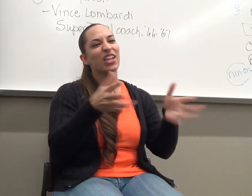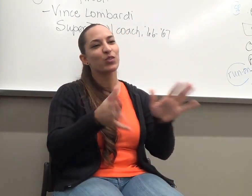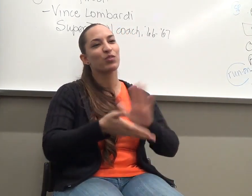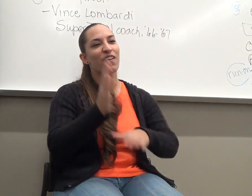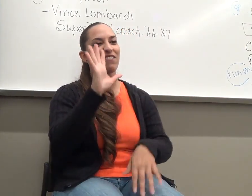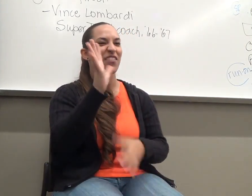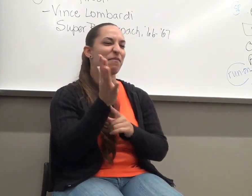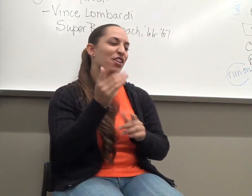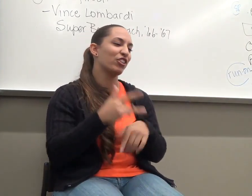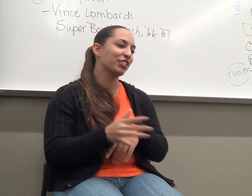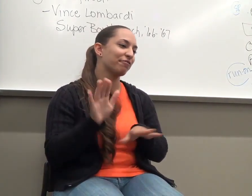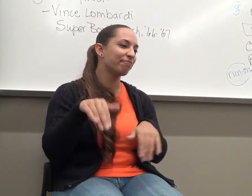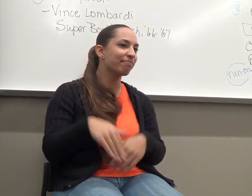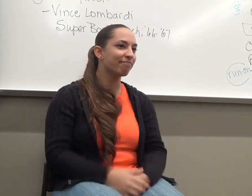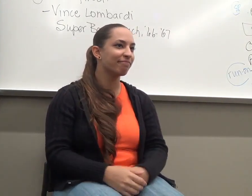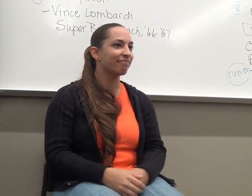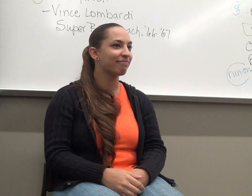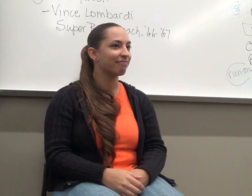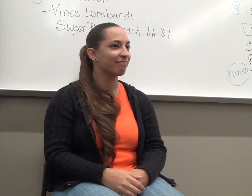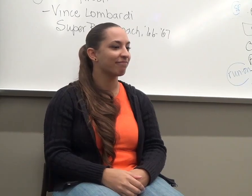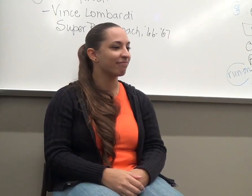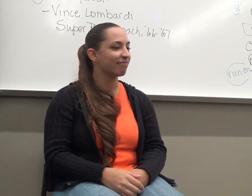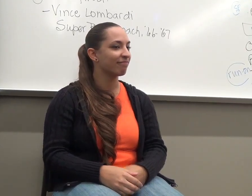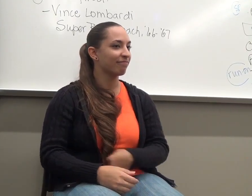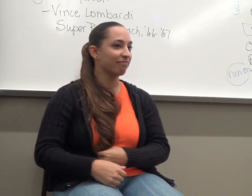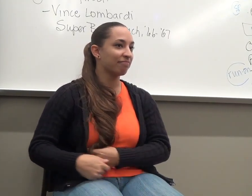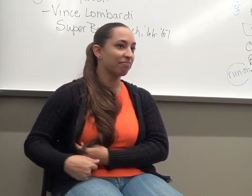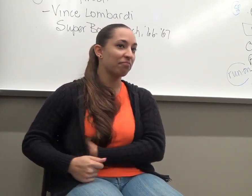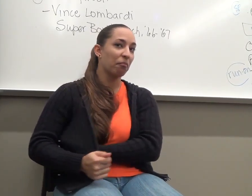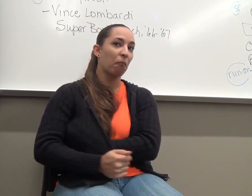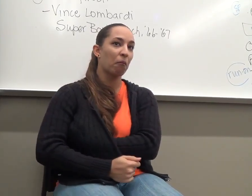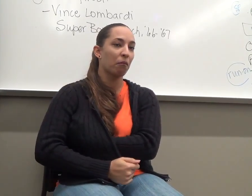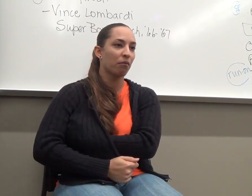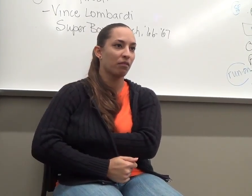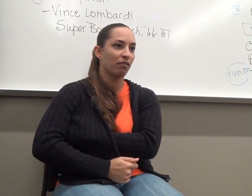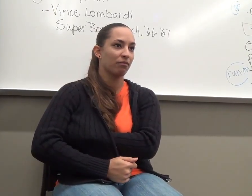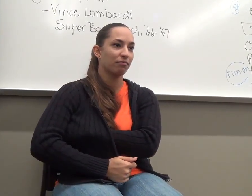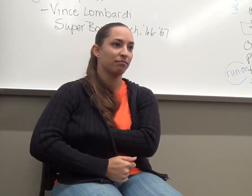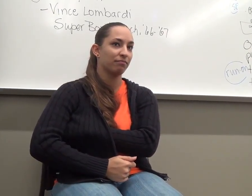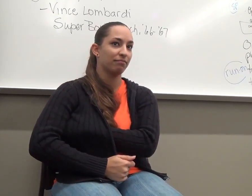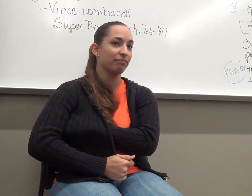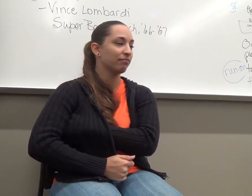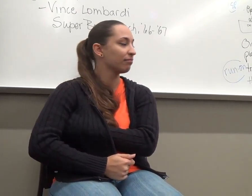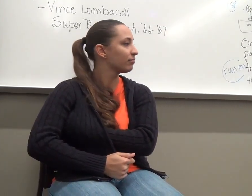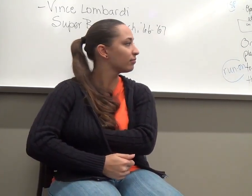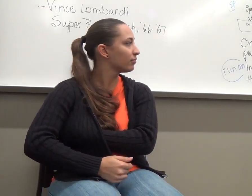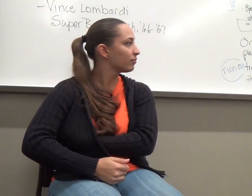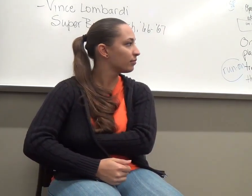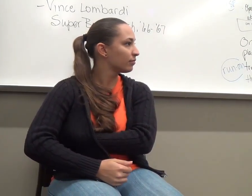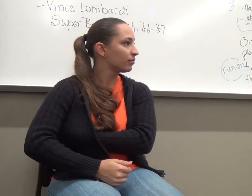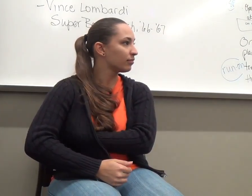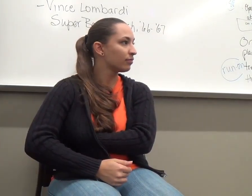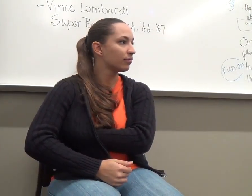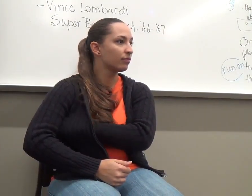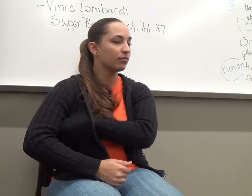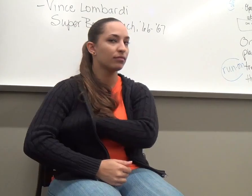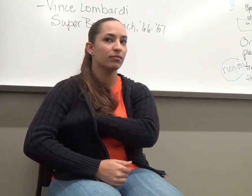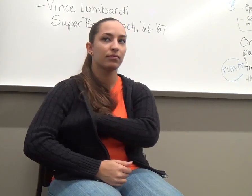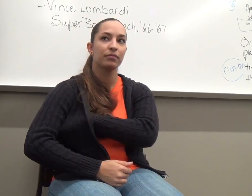gonna have a lot of titles and things in the research paper. Okay. When is Cynthia